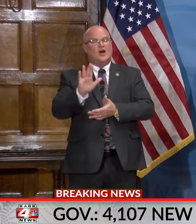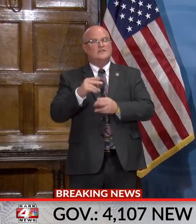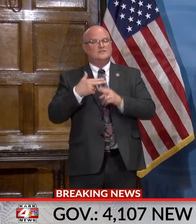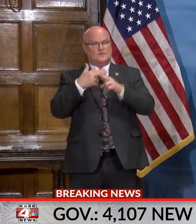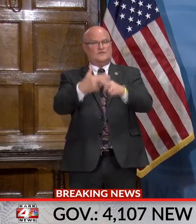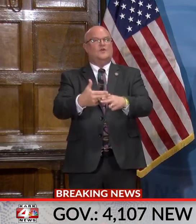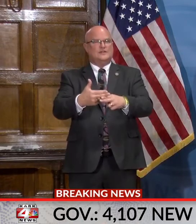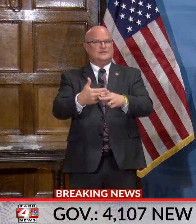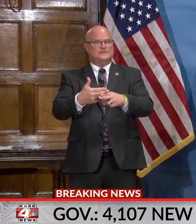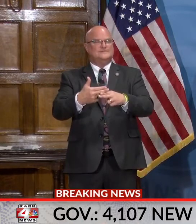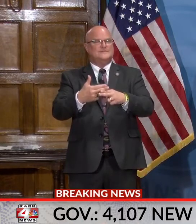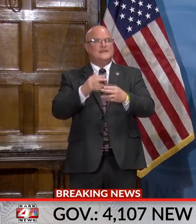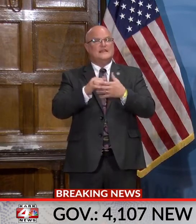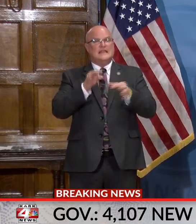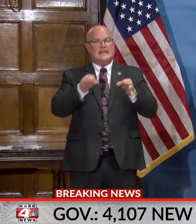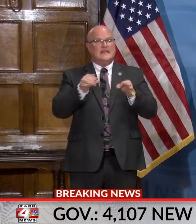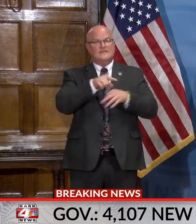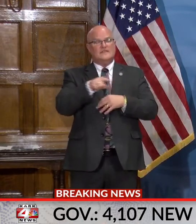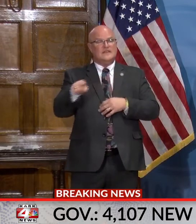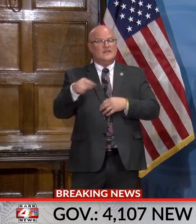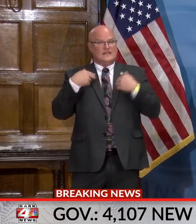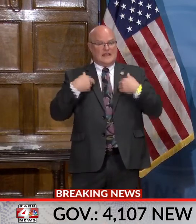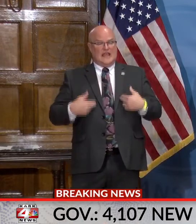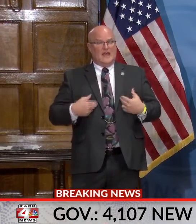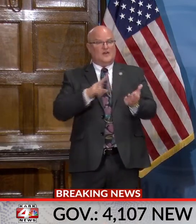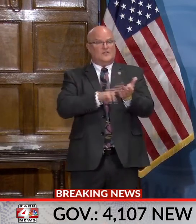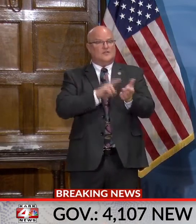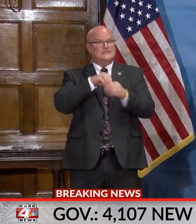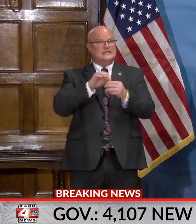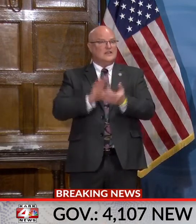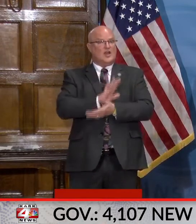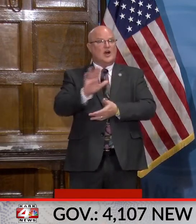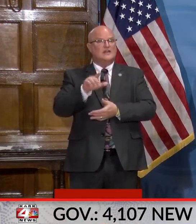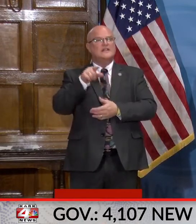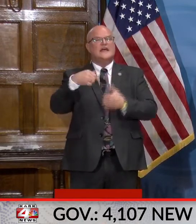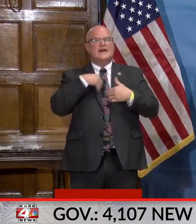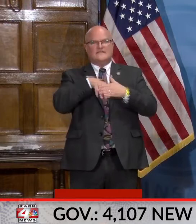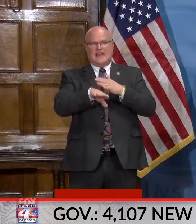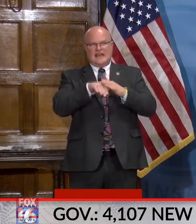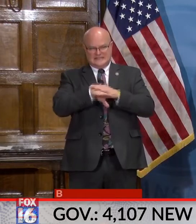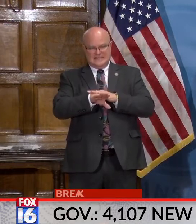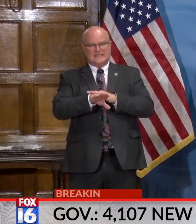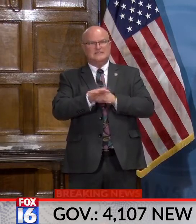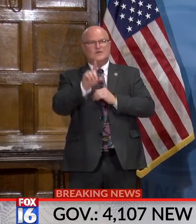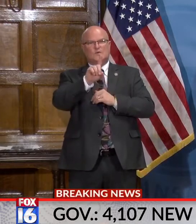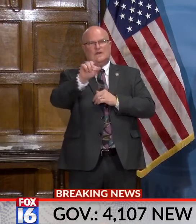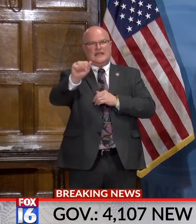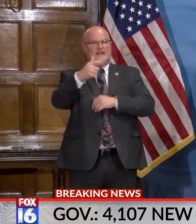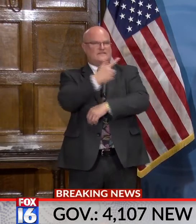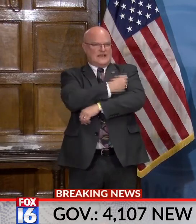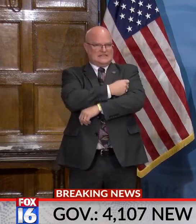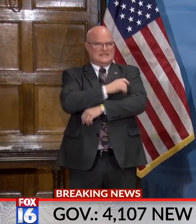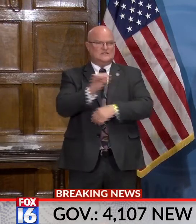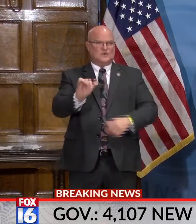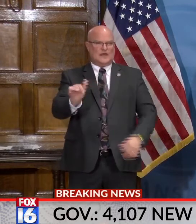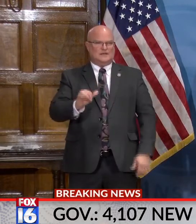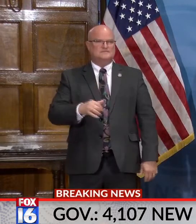referring to, that if they are in a health nurse in a college, then they will have access to the 1A vaccination as